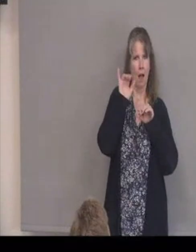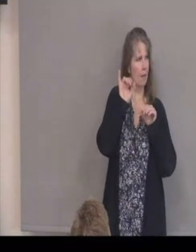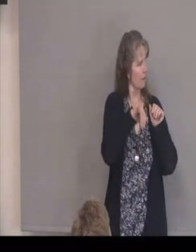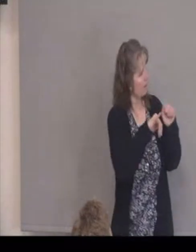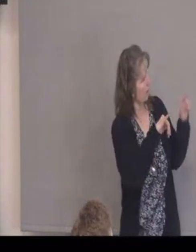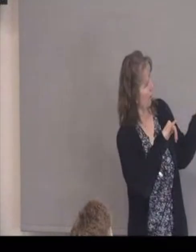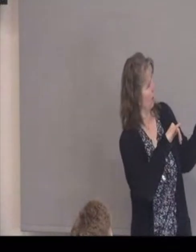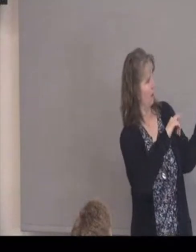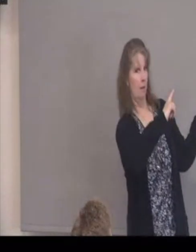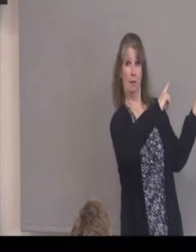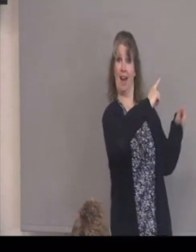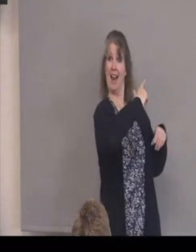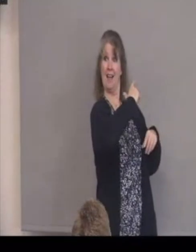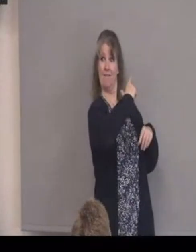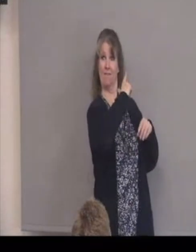plane.